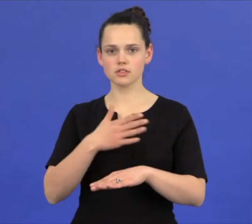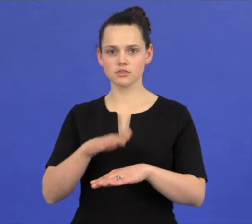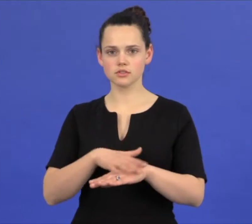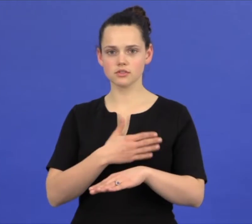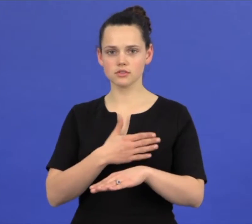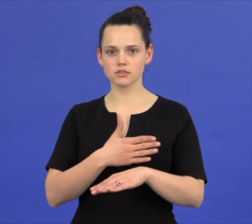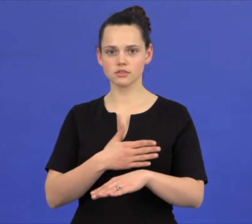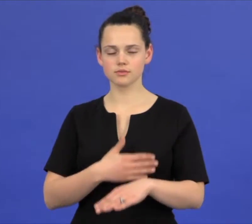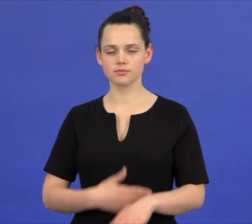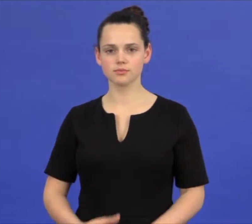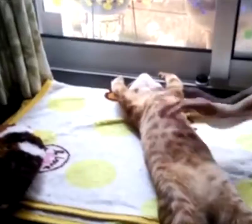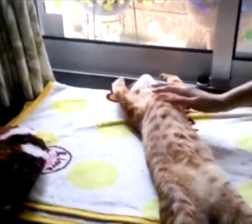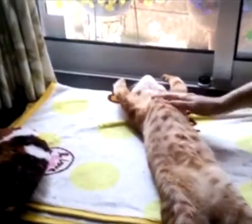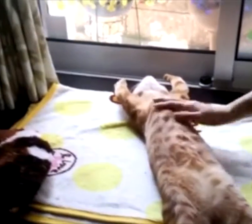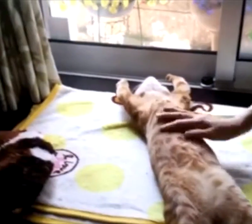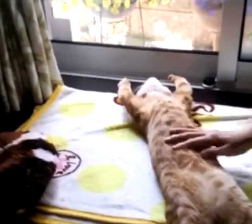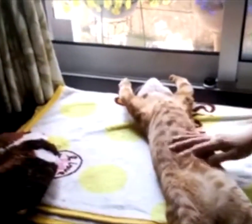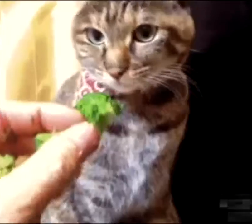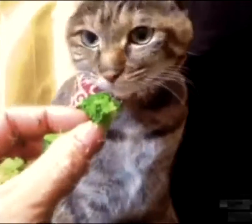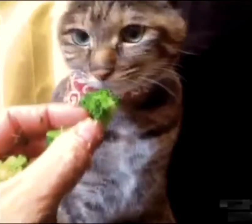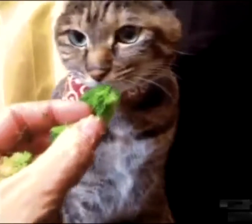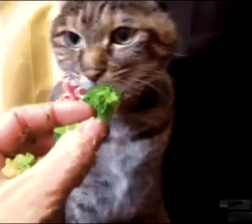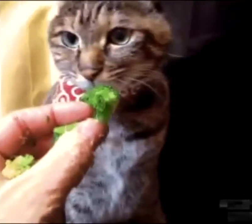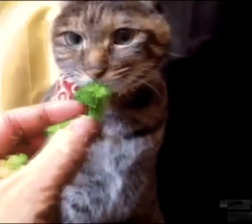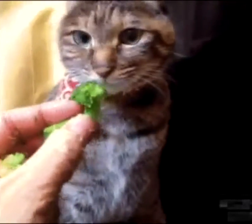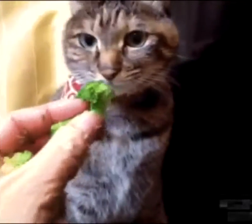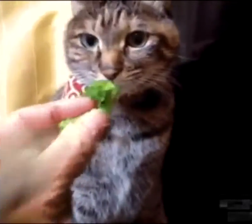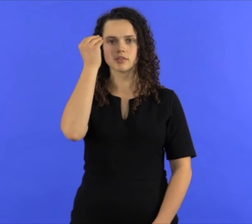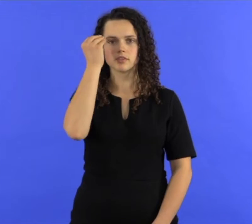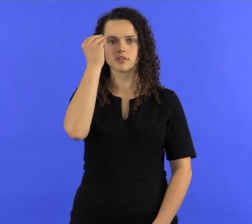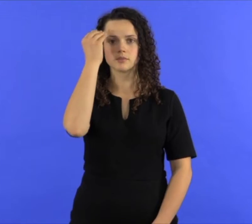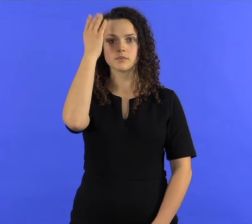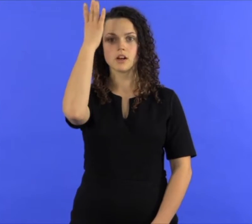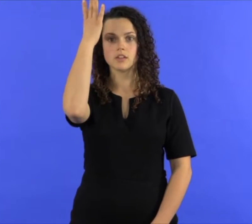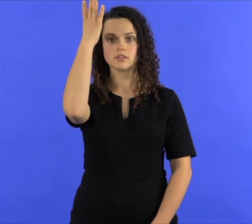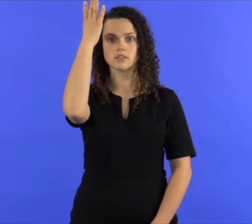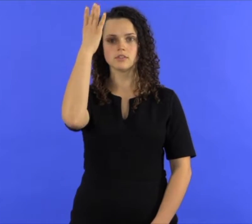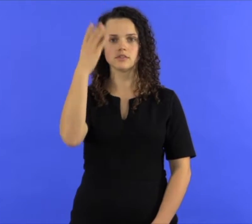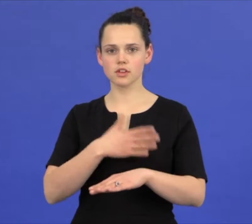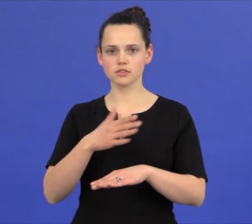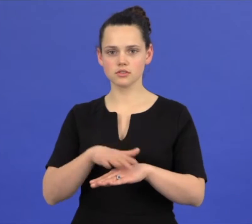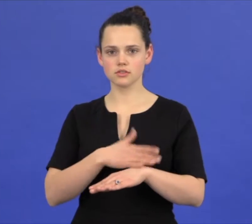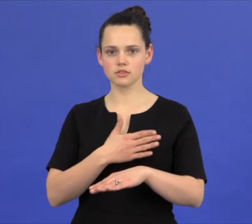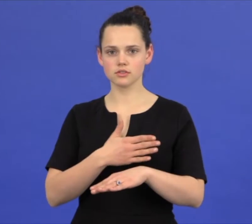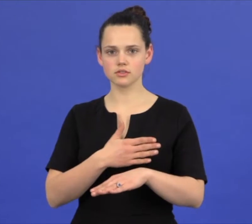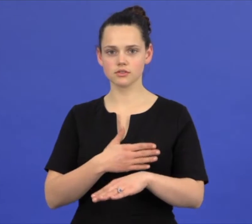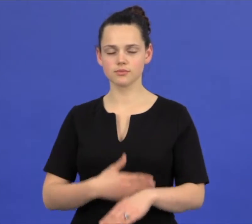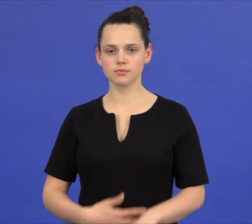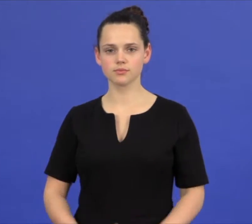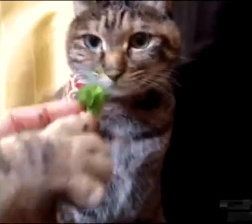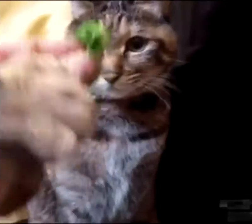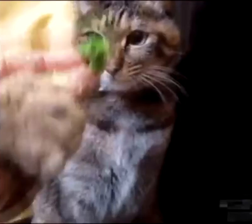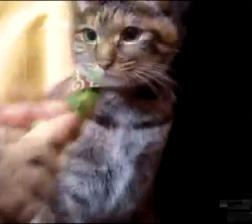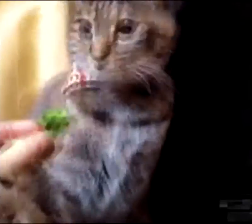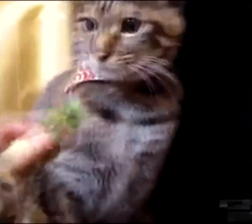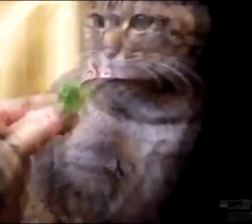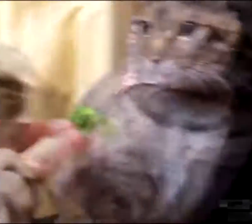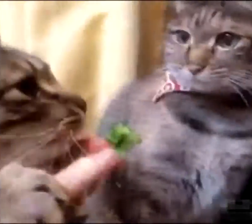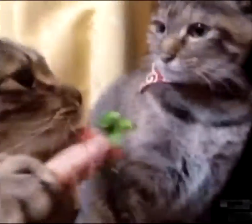for cats To change the